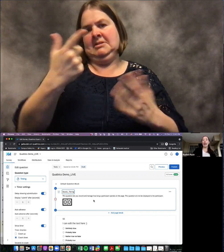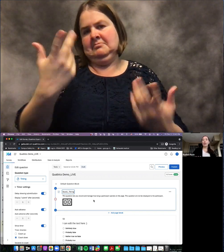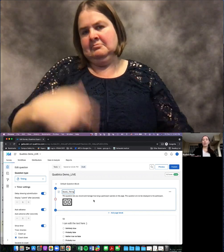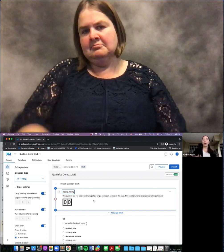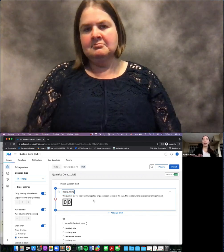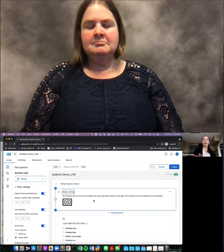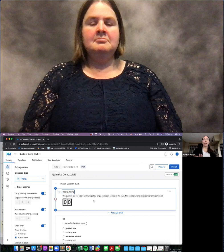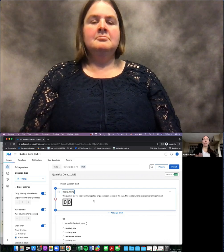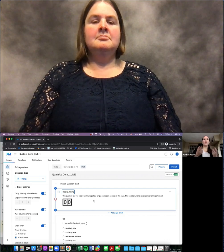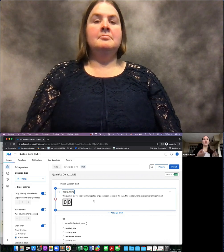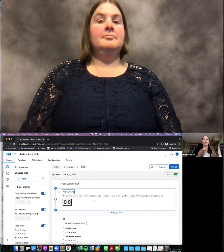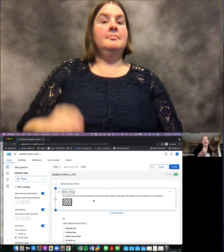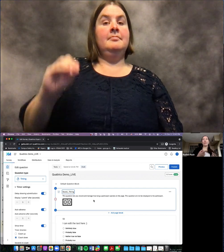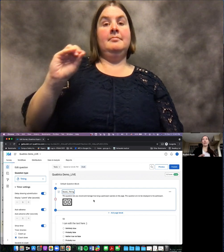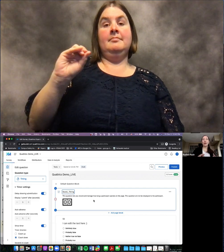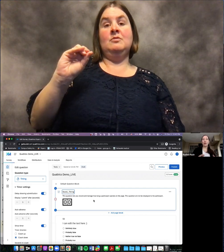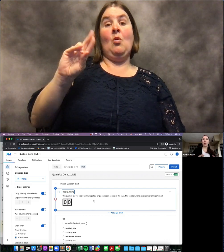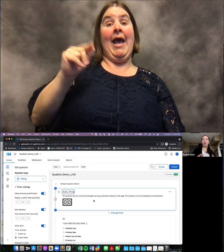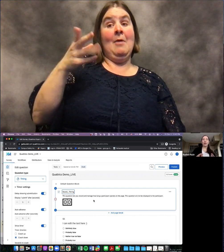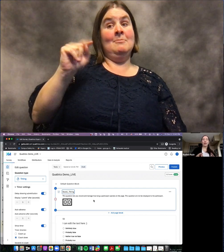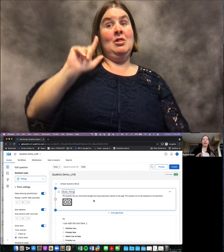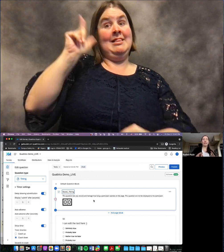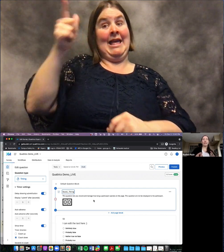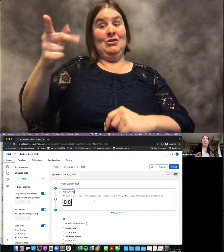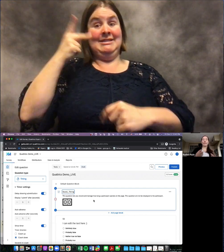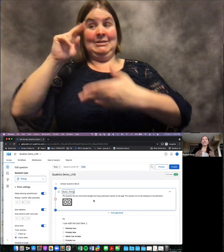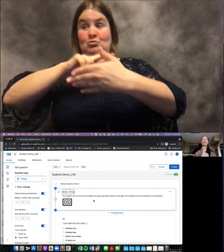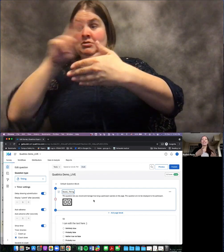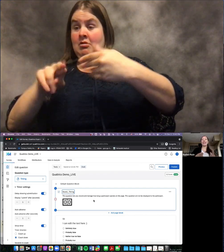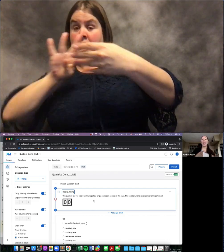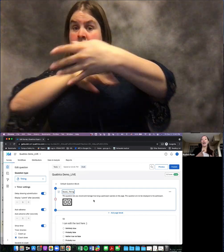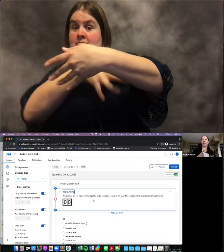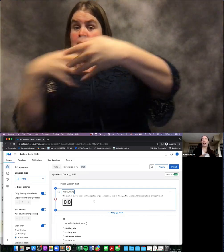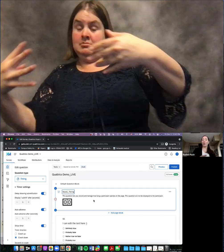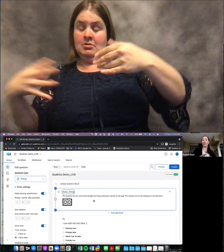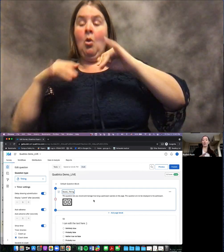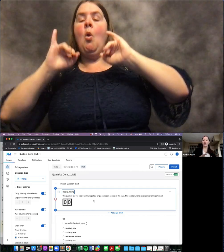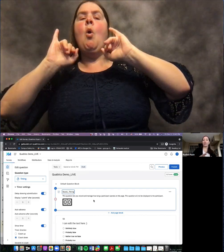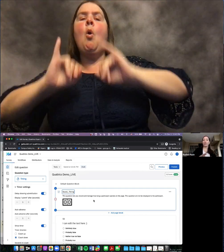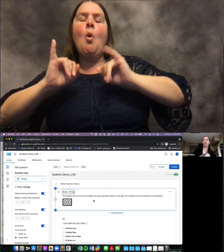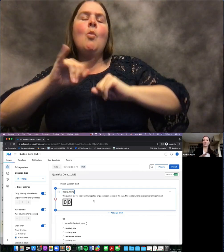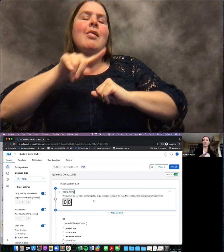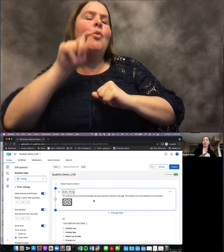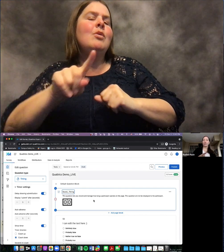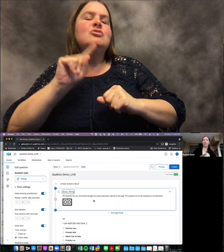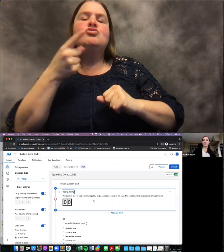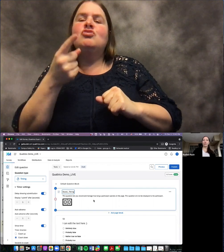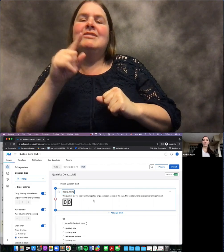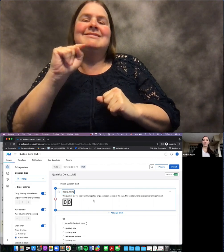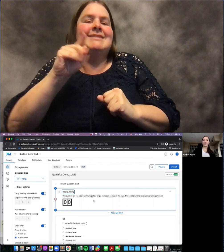In the output, this would let me know that this is a timing question.